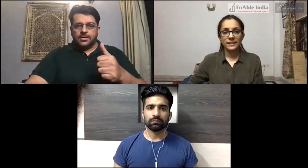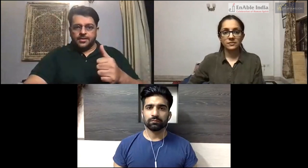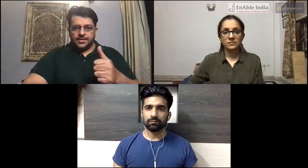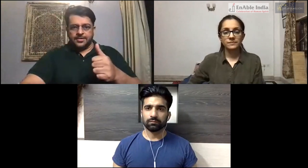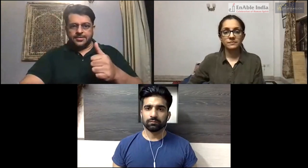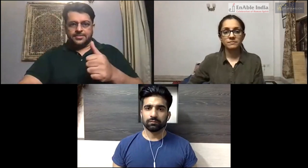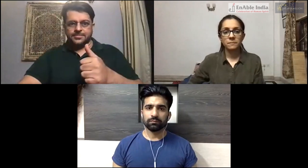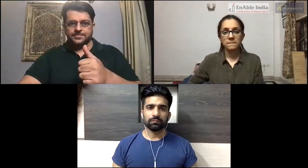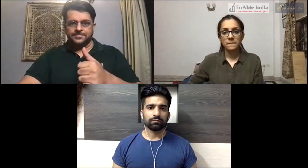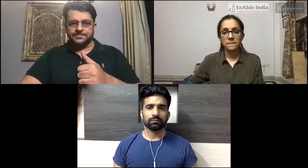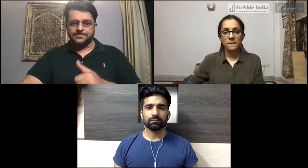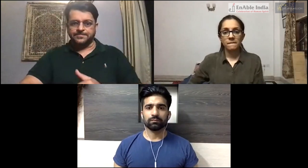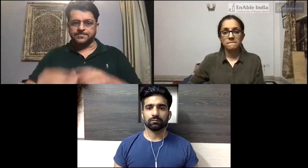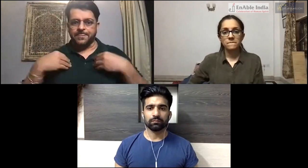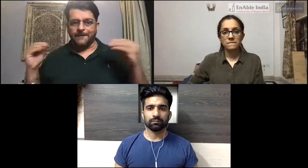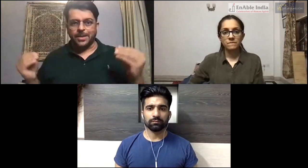Great.